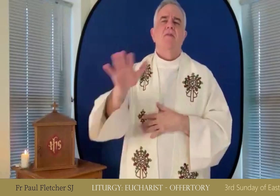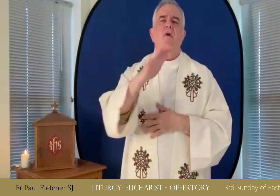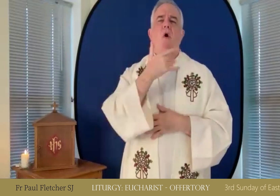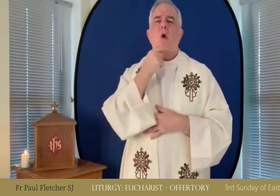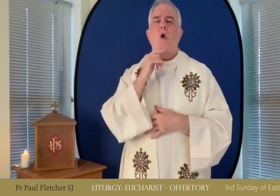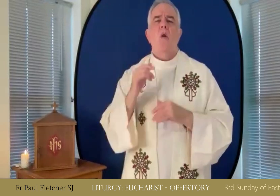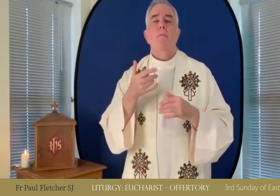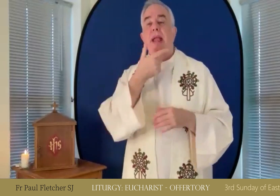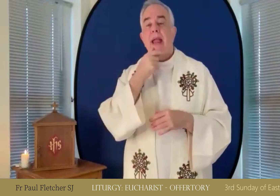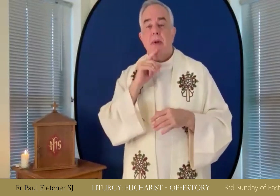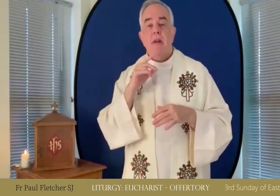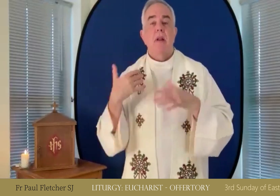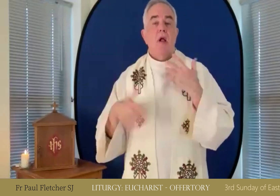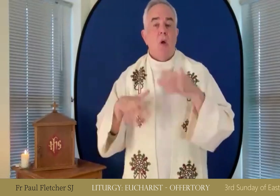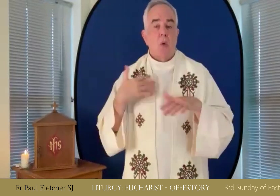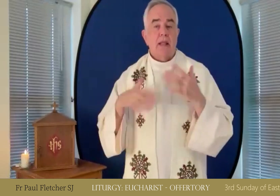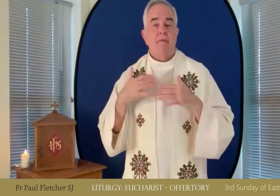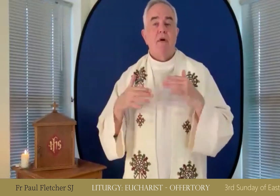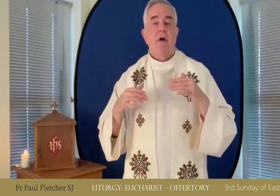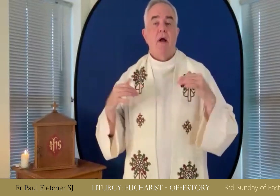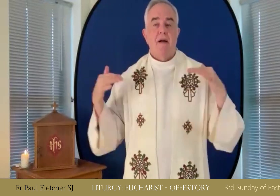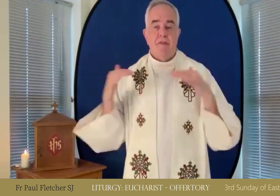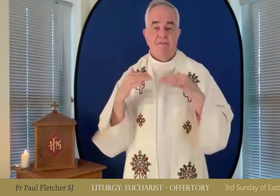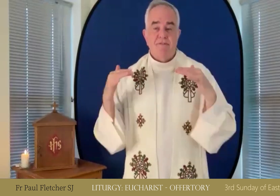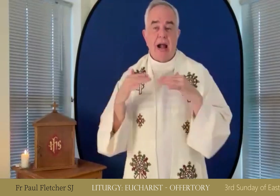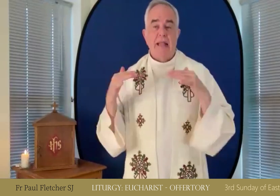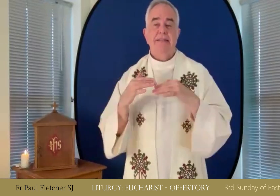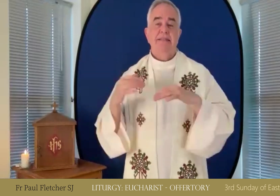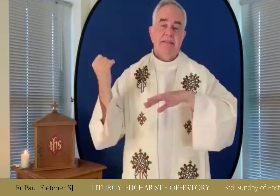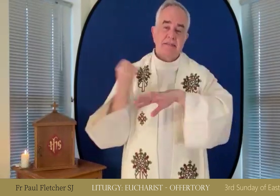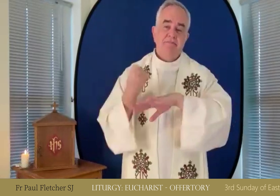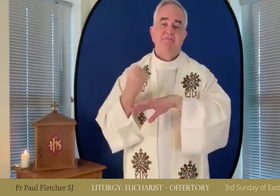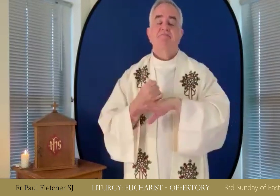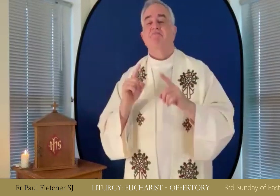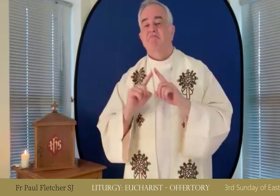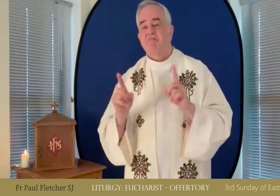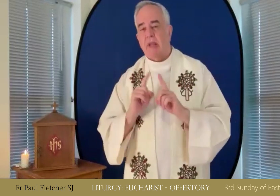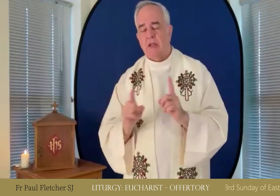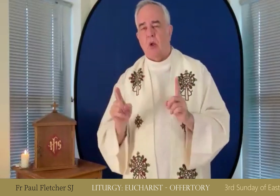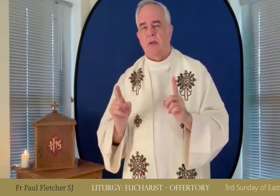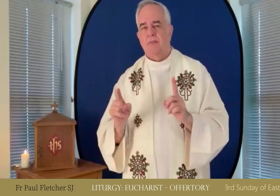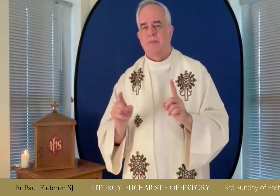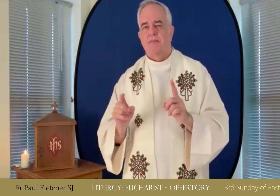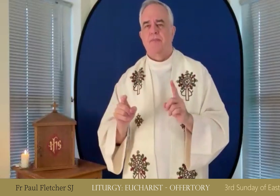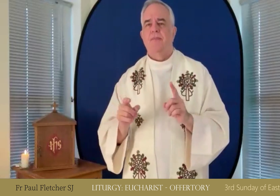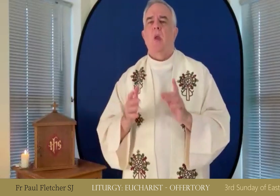for all people who suffer from burning and so on.